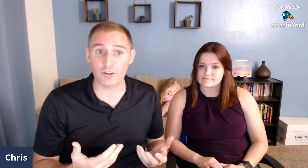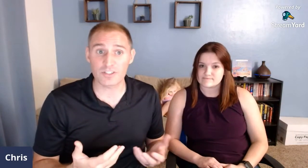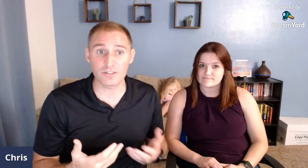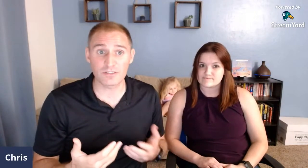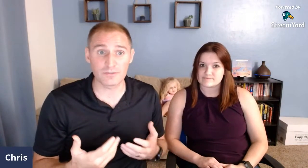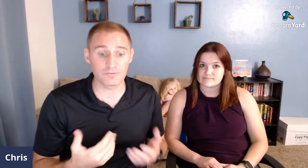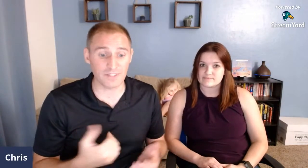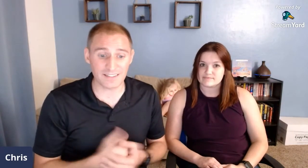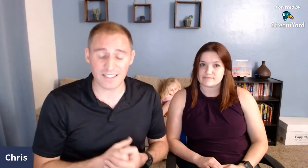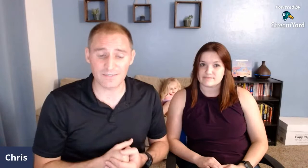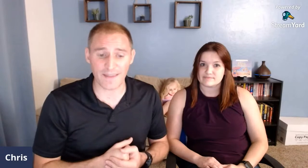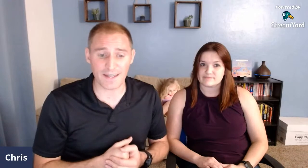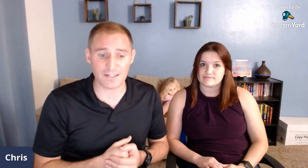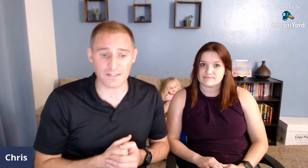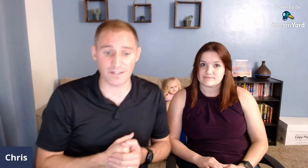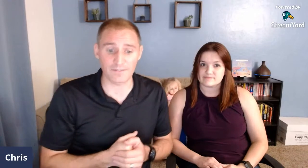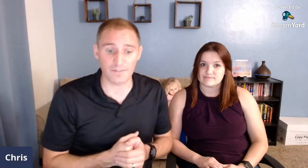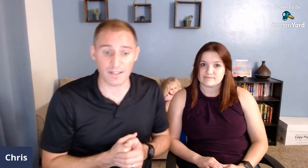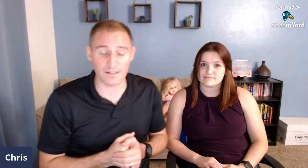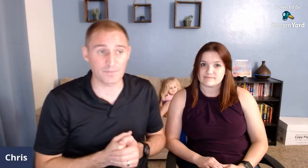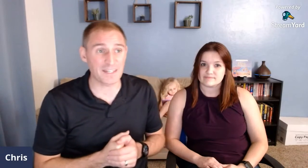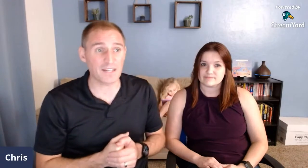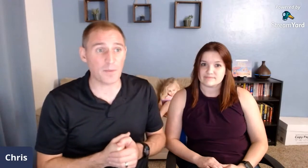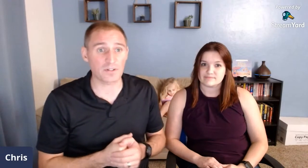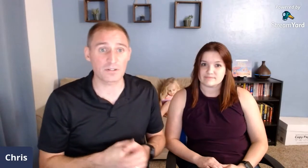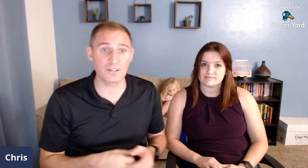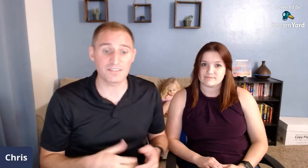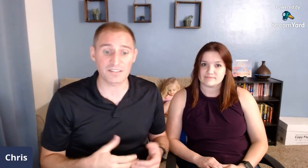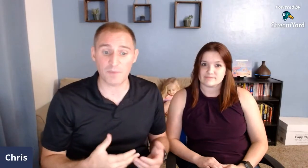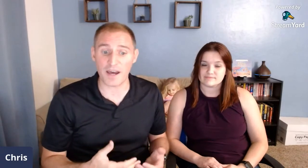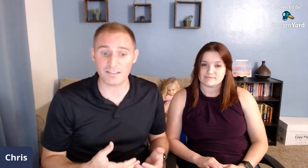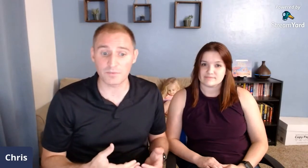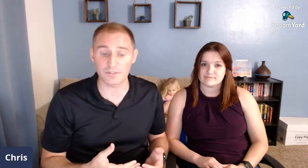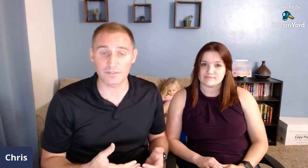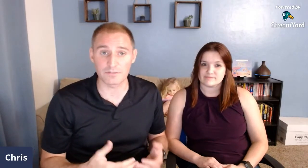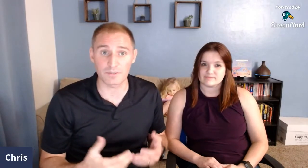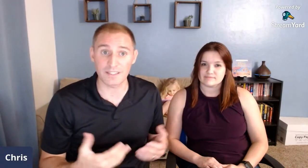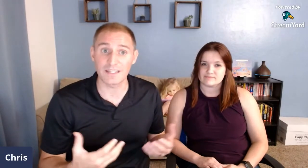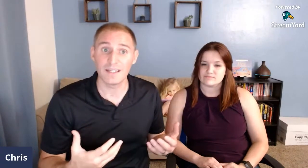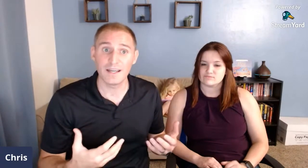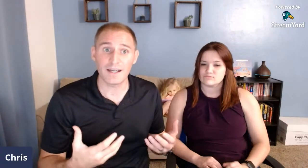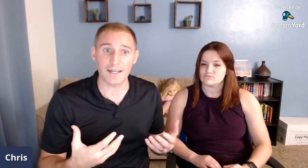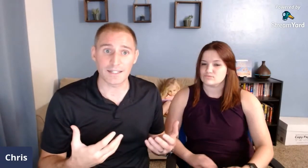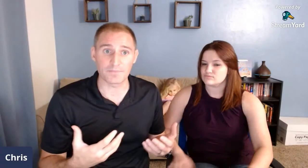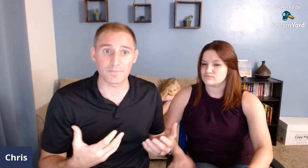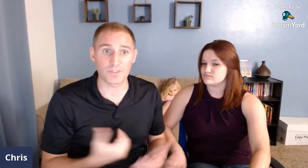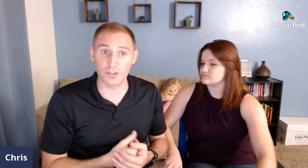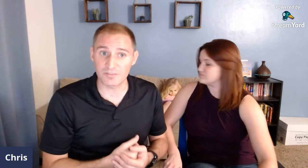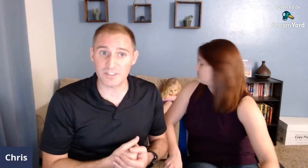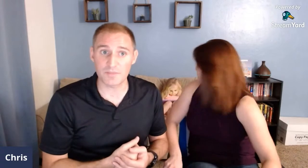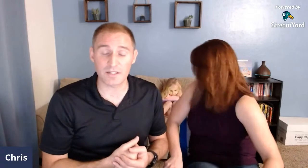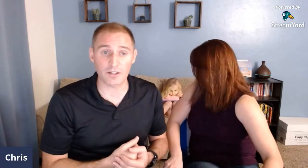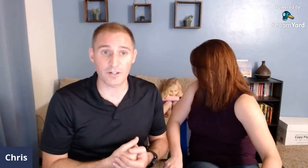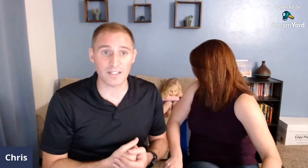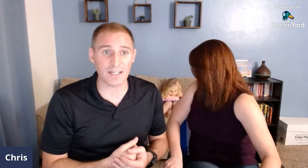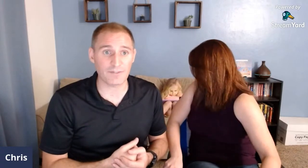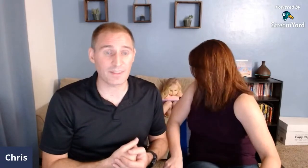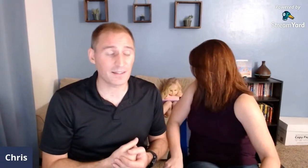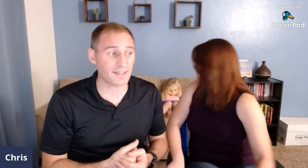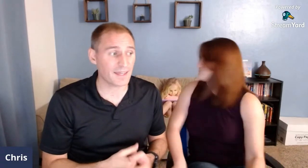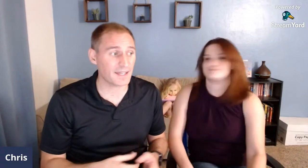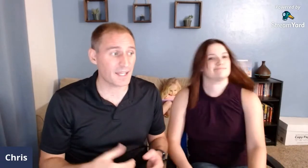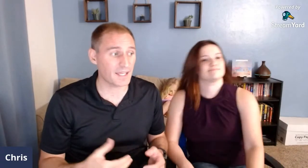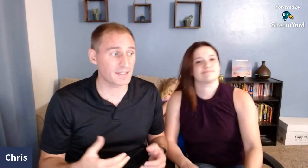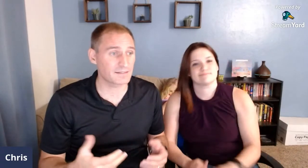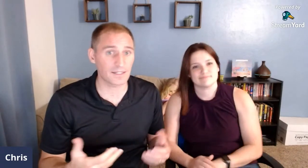we encourage you to really take advantage of many opportunities as possible to really use what you've been learning and